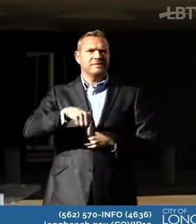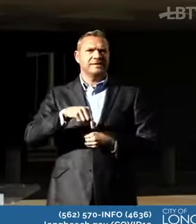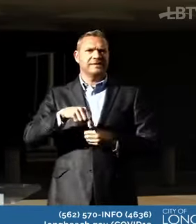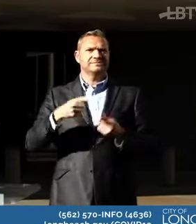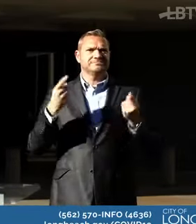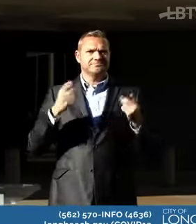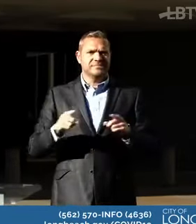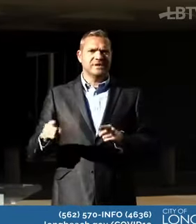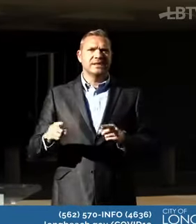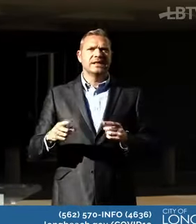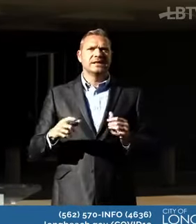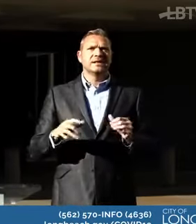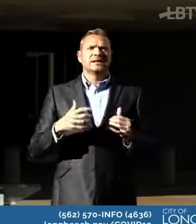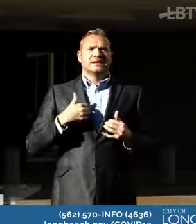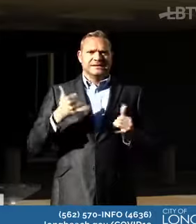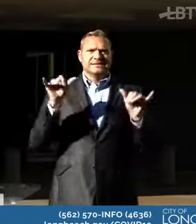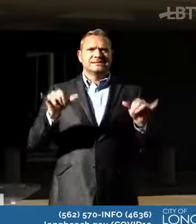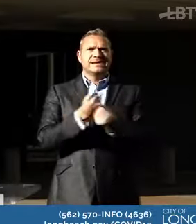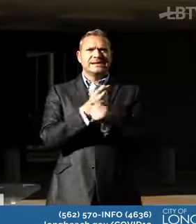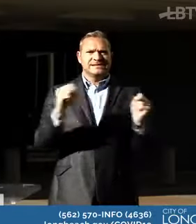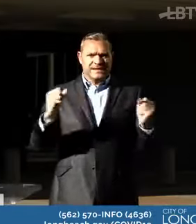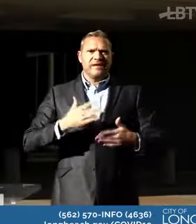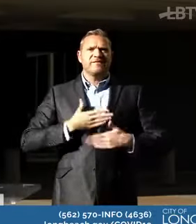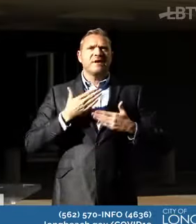and happy holidays.